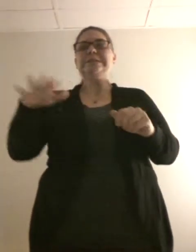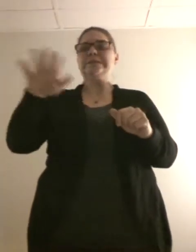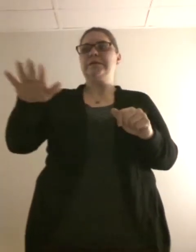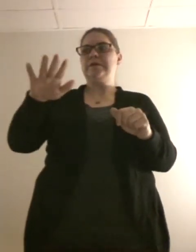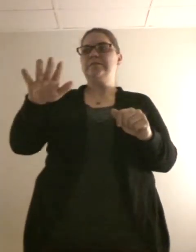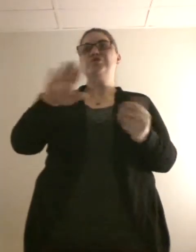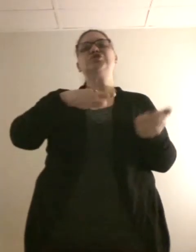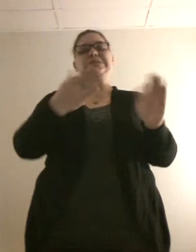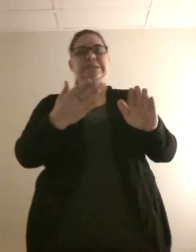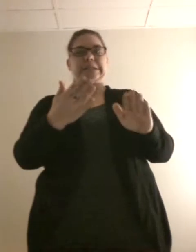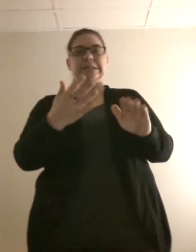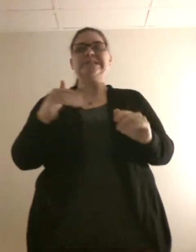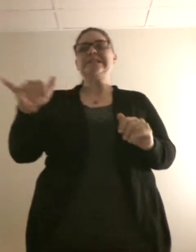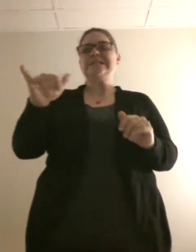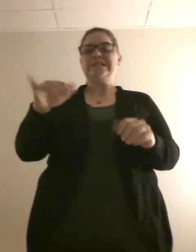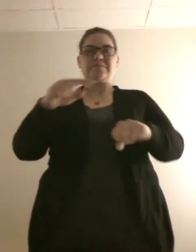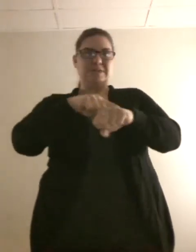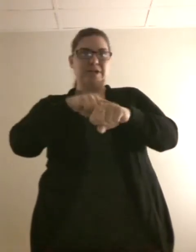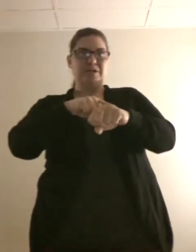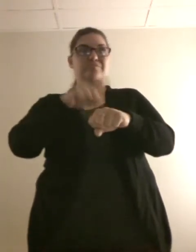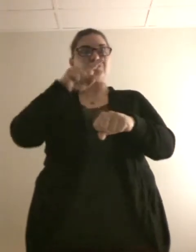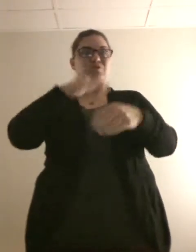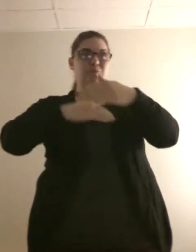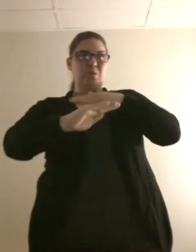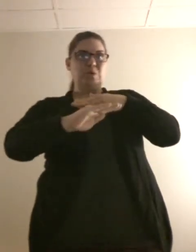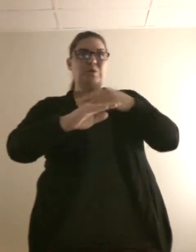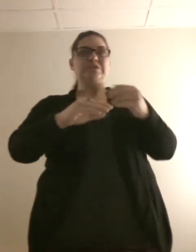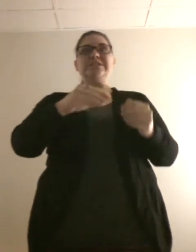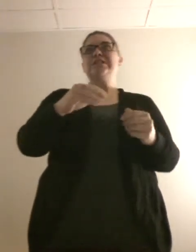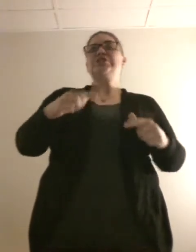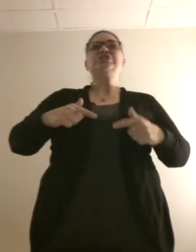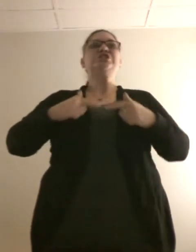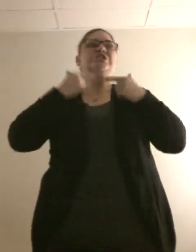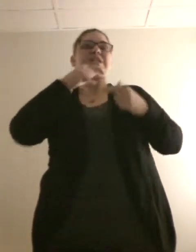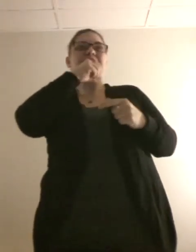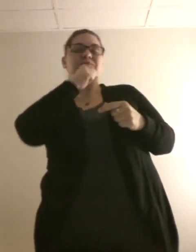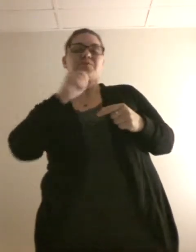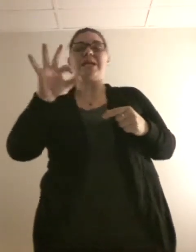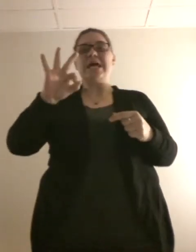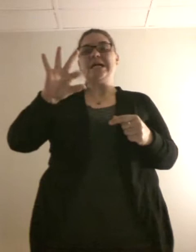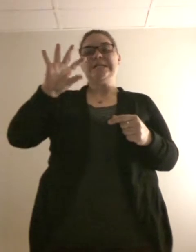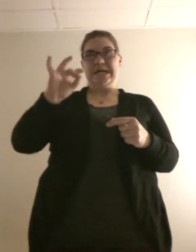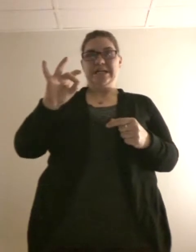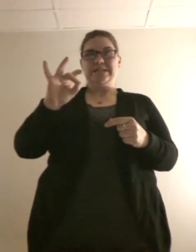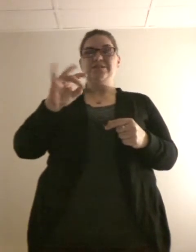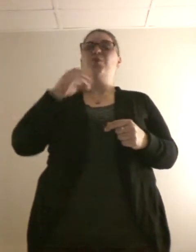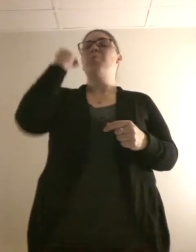same time you were born. And she lived to be 98 years old. She was a beautiful, beautiful painter. And